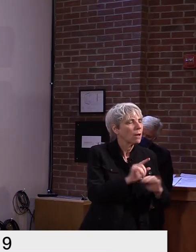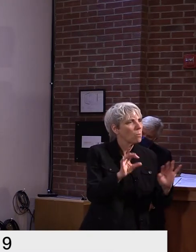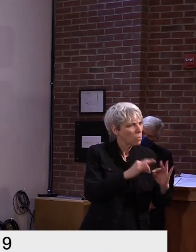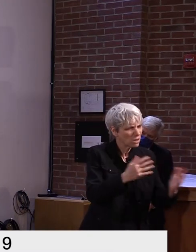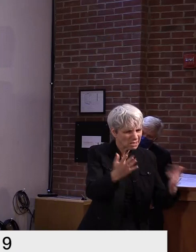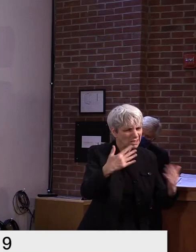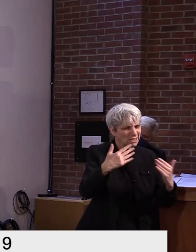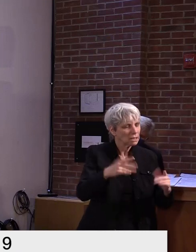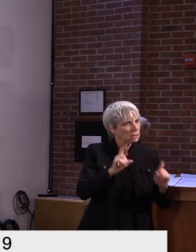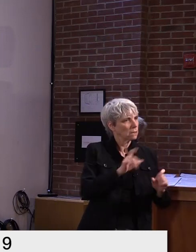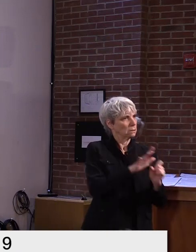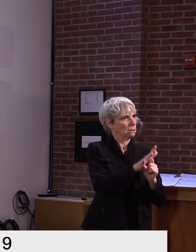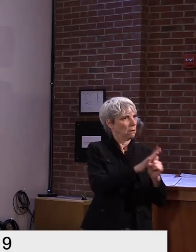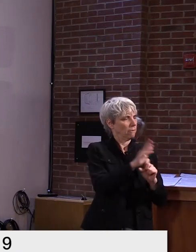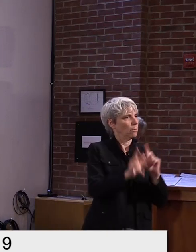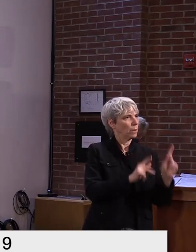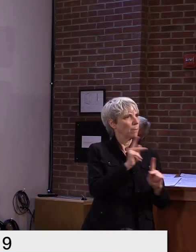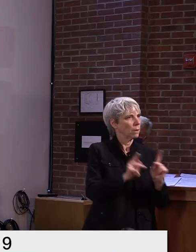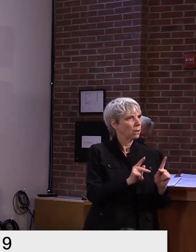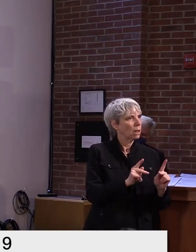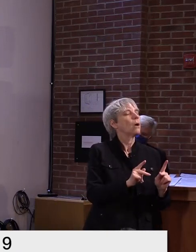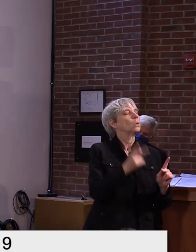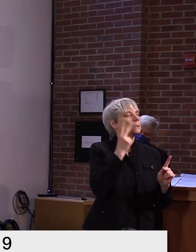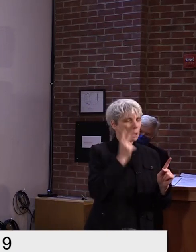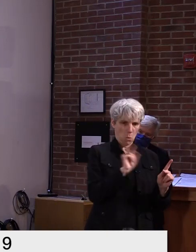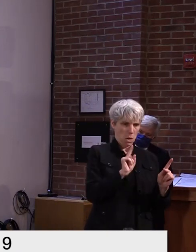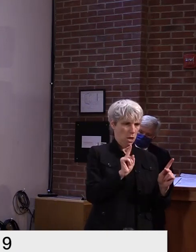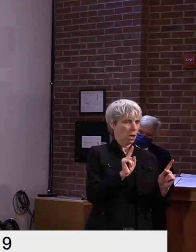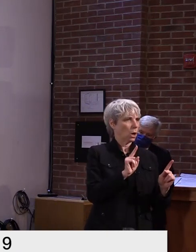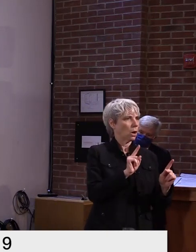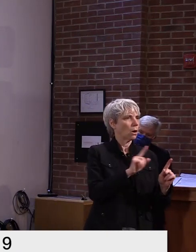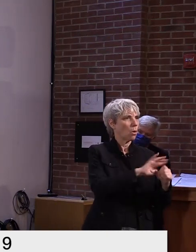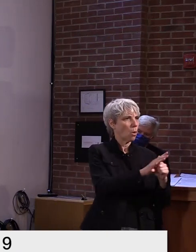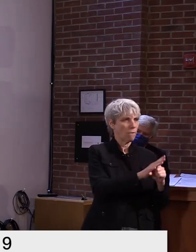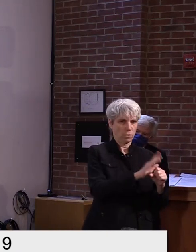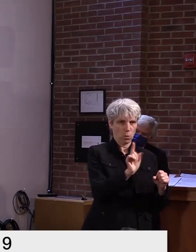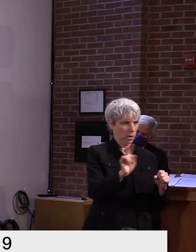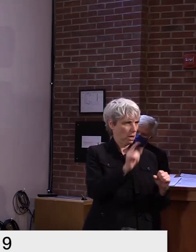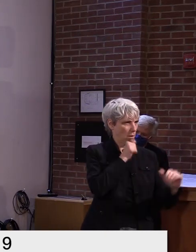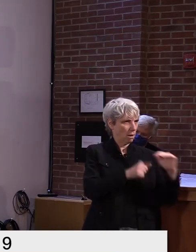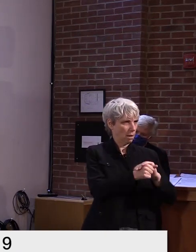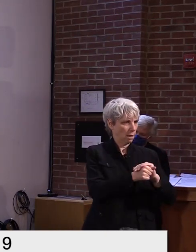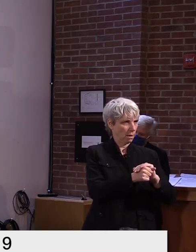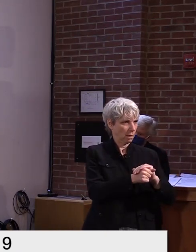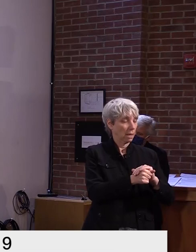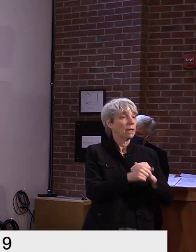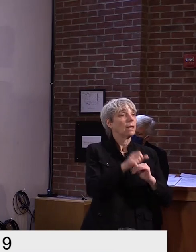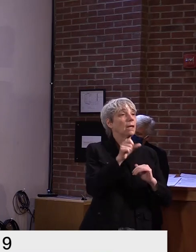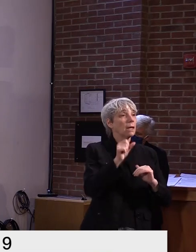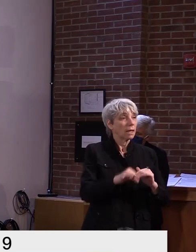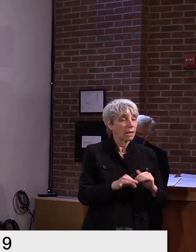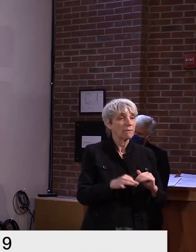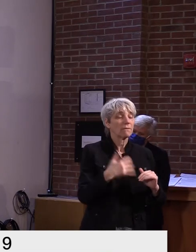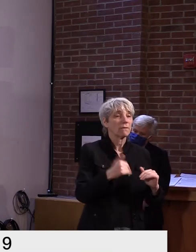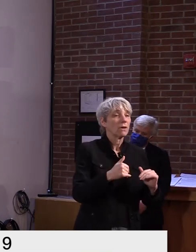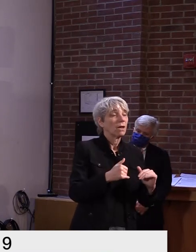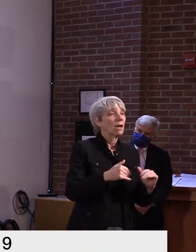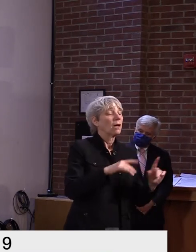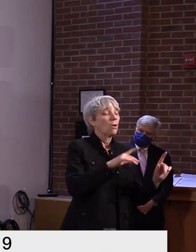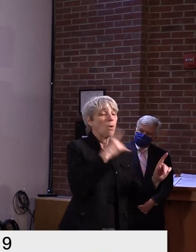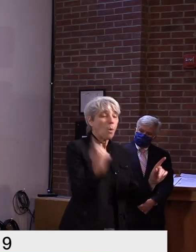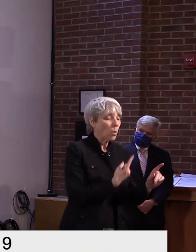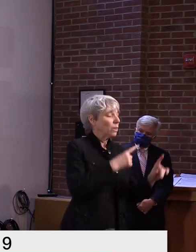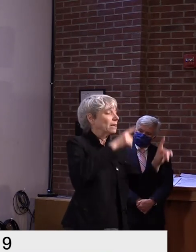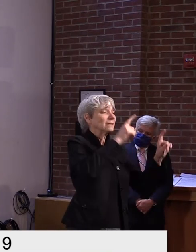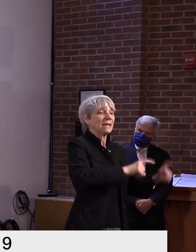to already have the virus because of their symptoms, you will come out with a very high percent positivity rate that won't necessarily